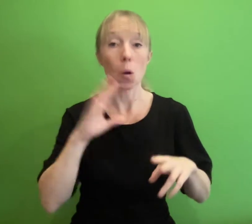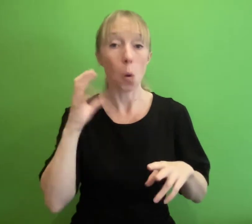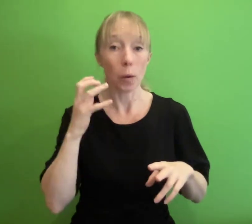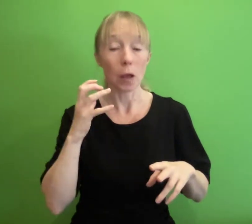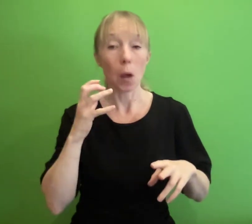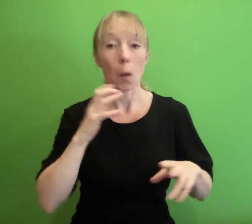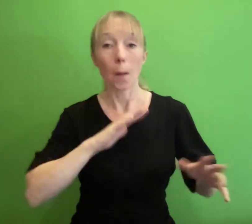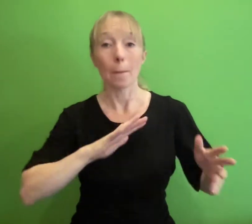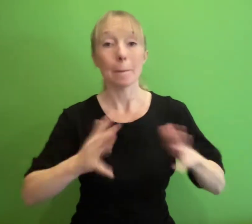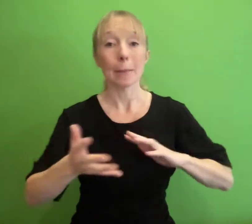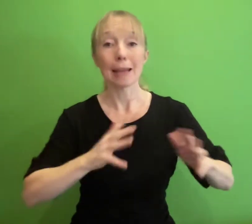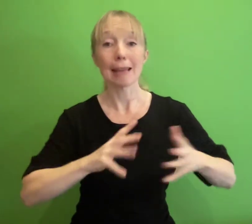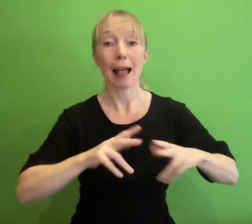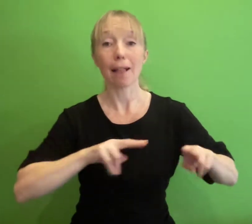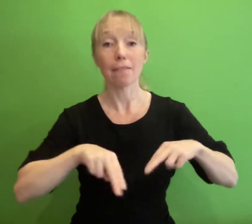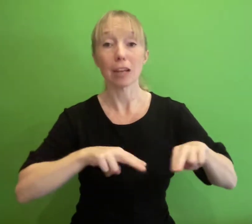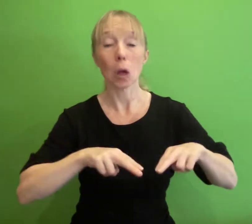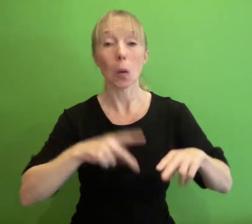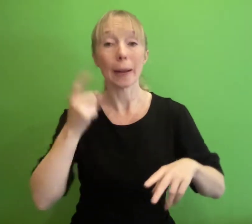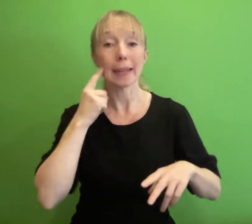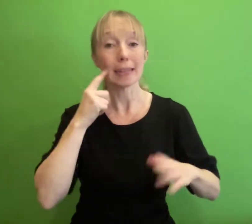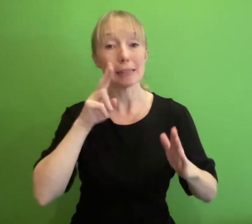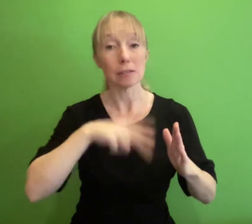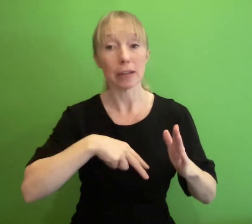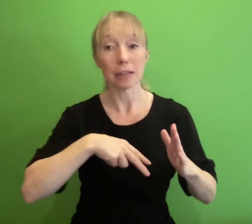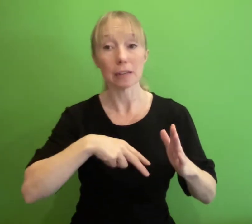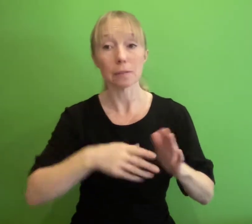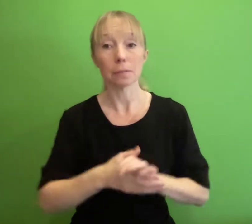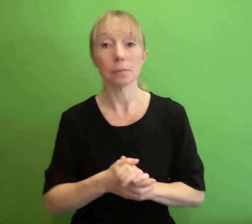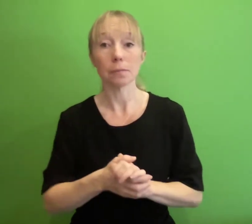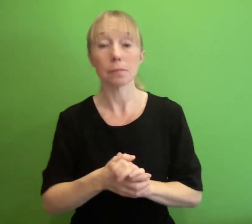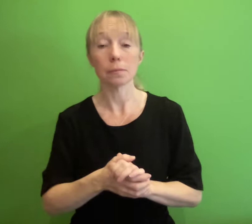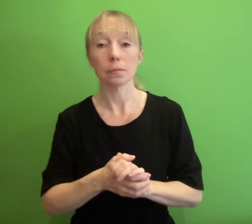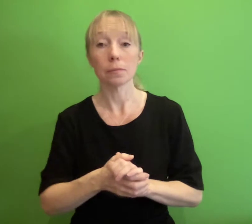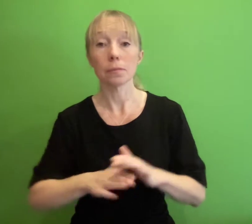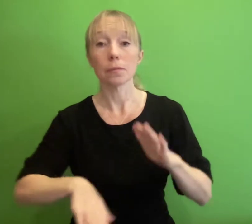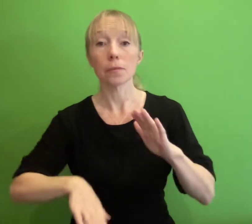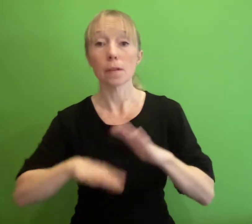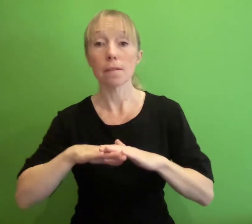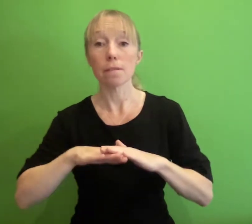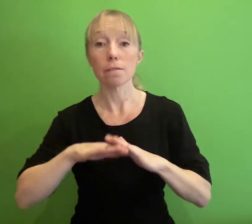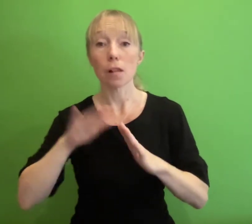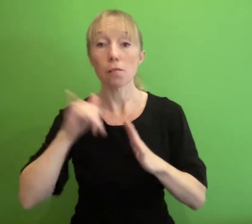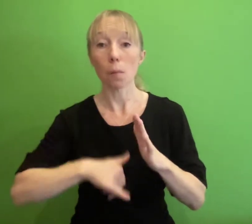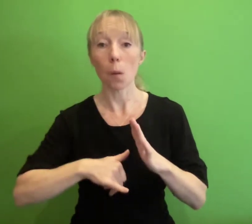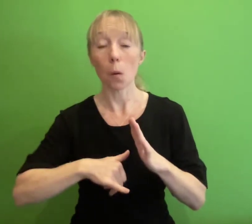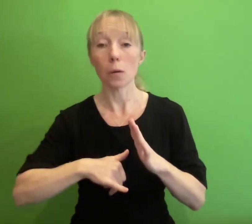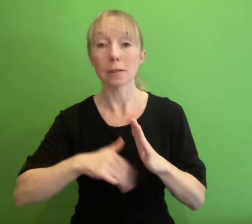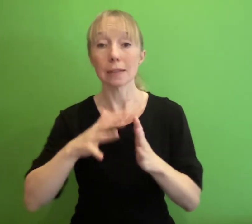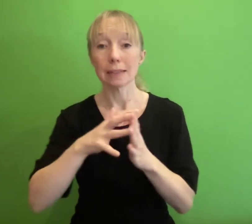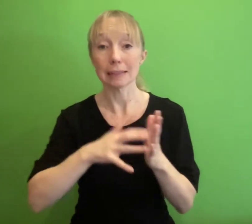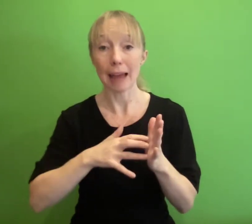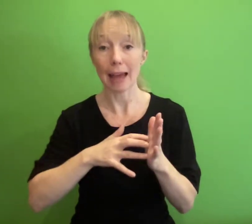video, easy read. Full report, text, doc and